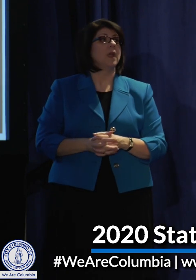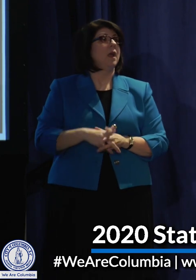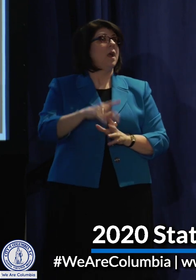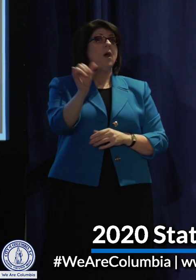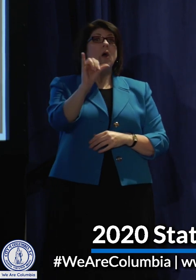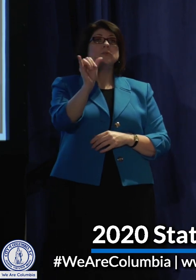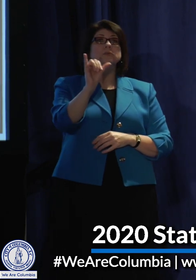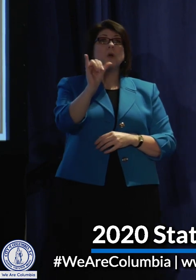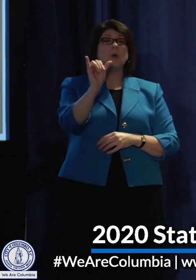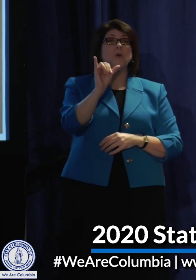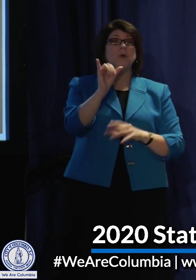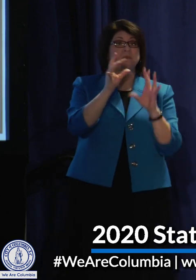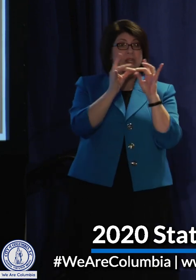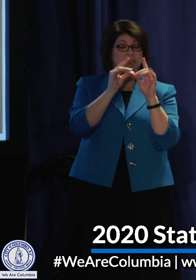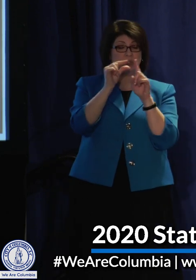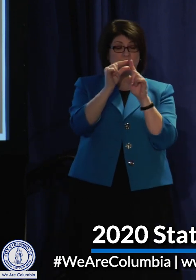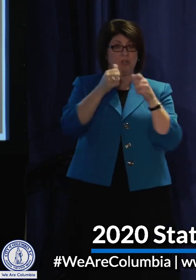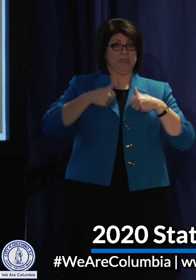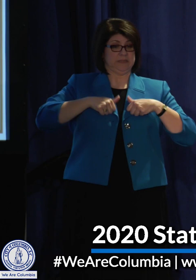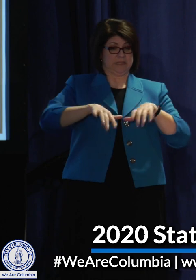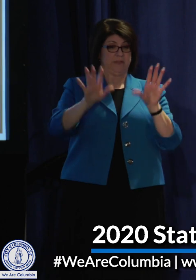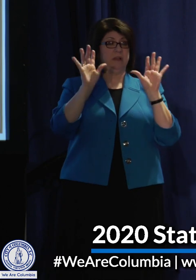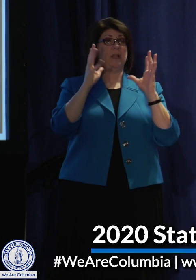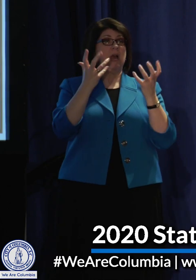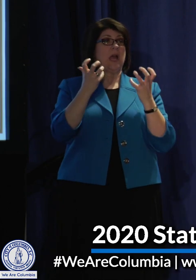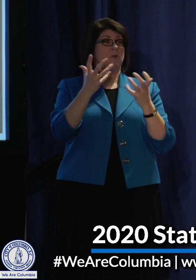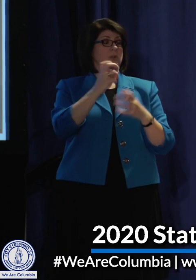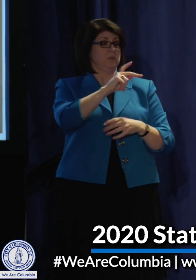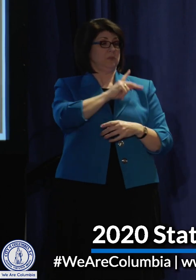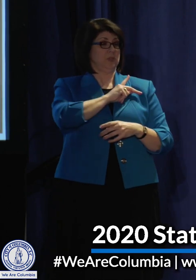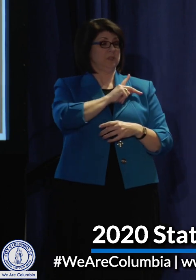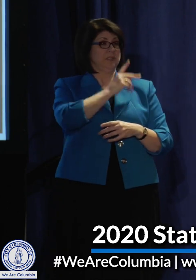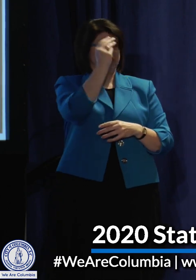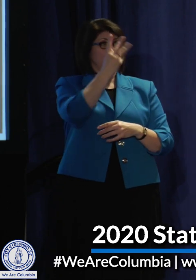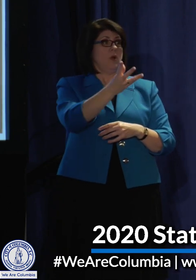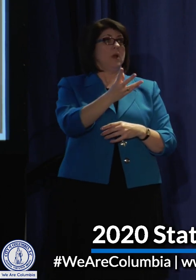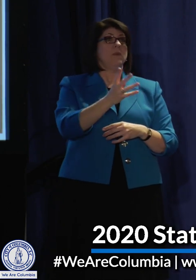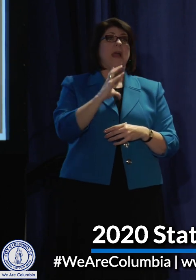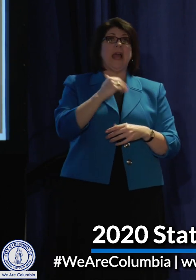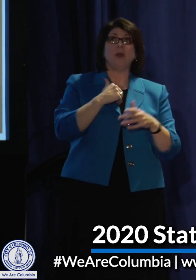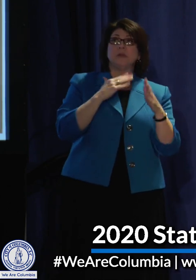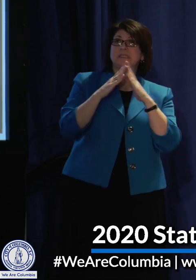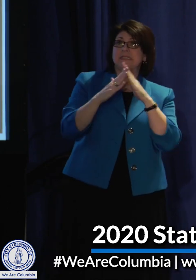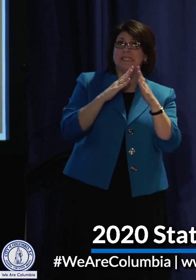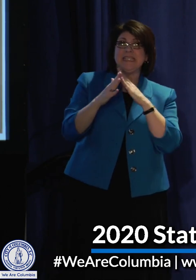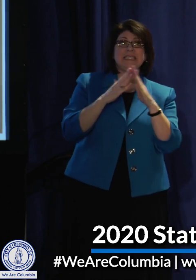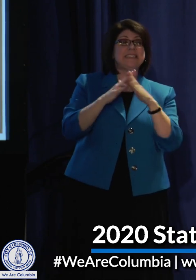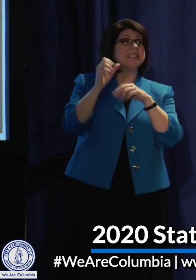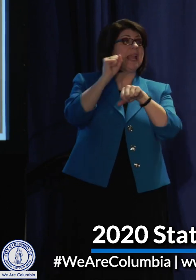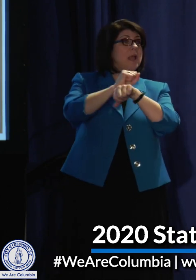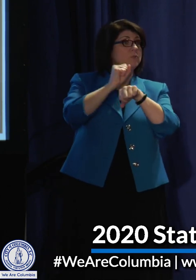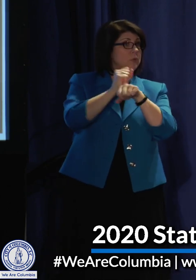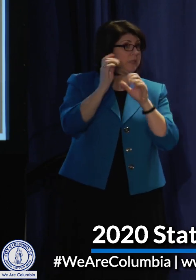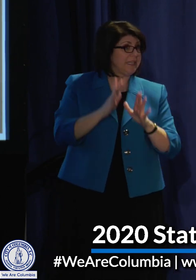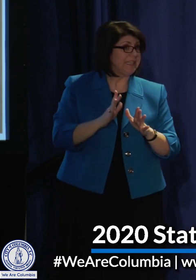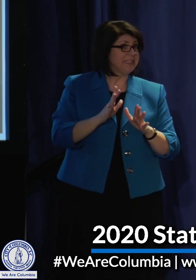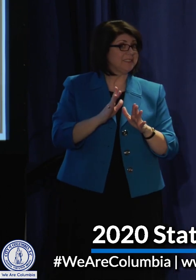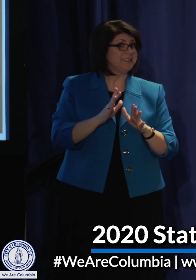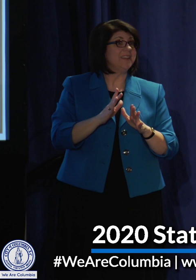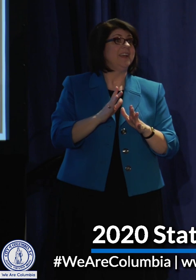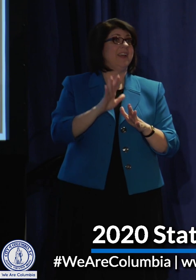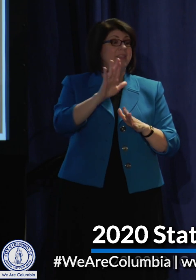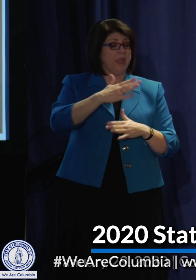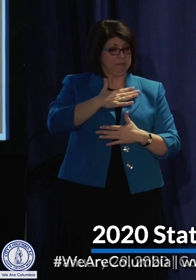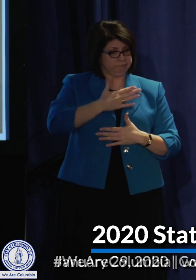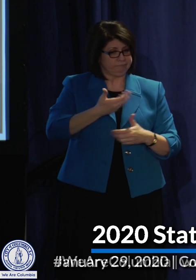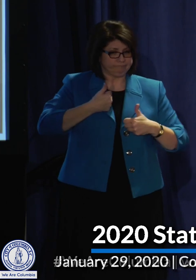Also, speaking of sacrifices, I want to share how I personally witnessed the willingness of our City of Columbia employees to give their all to